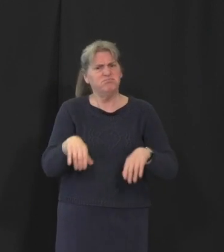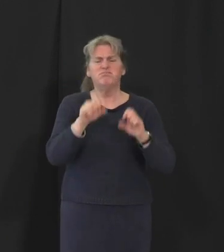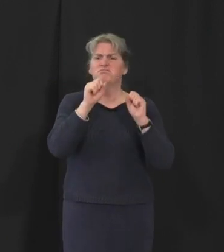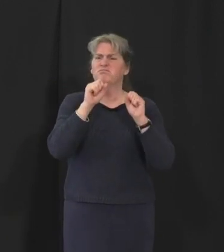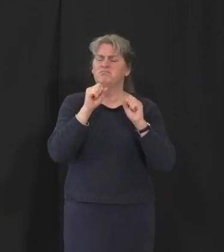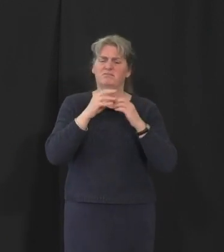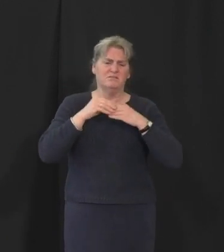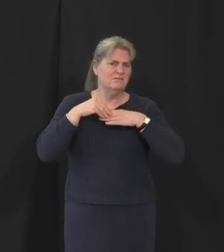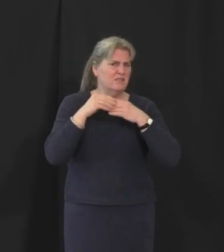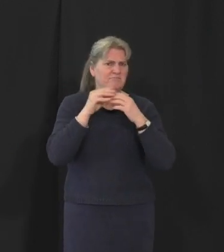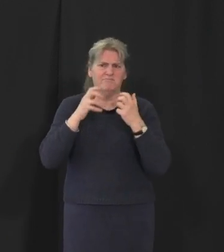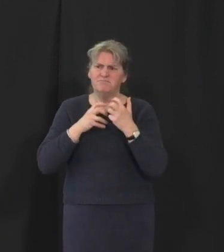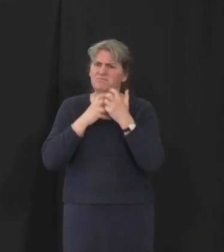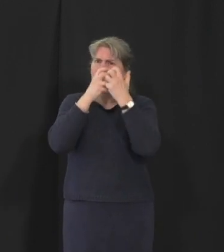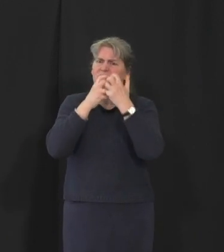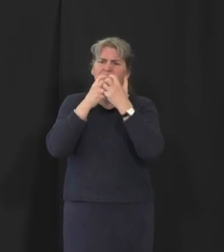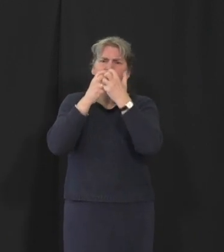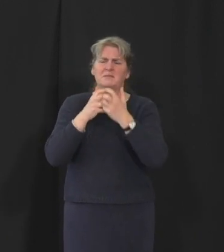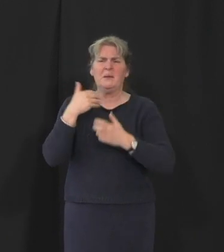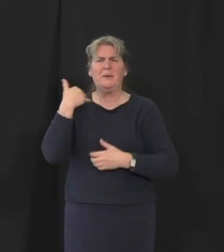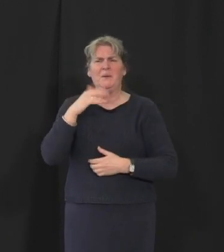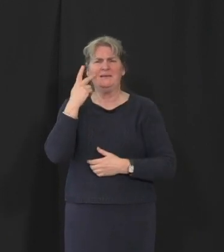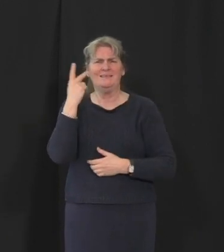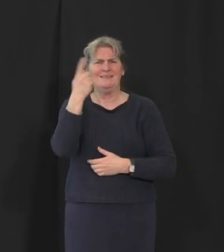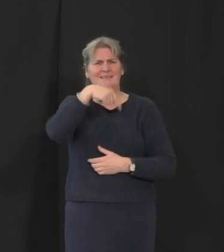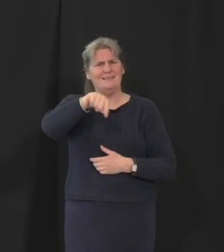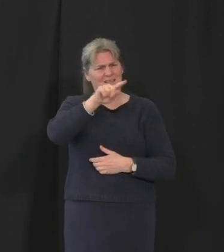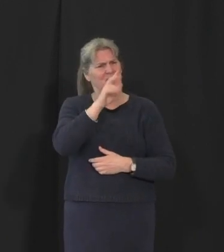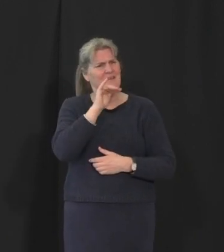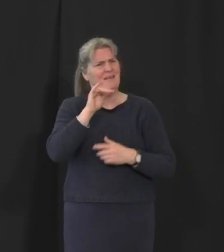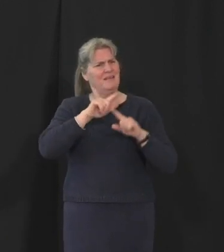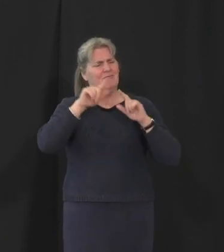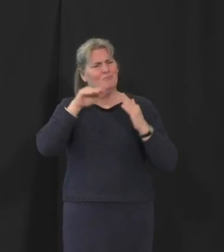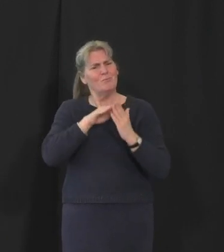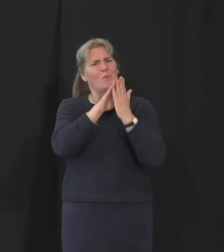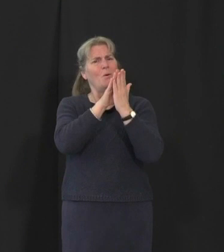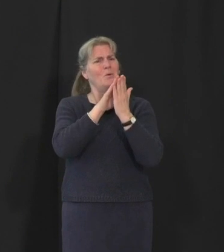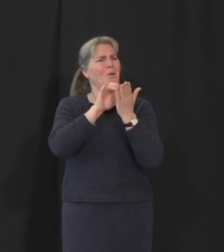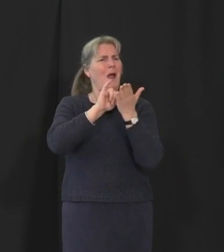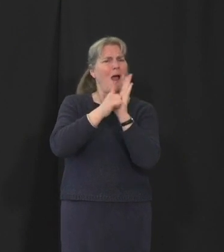adaptive. So people are finding ways of